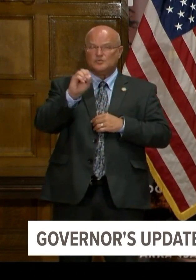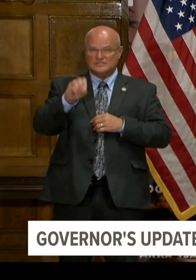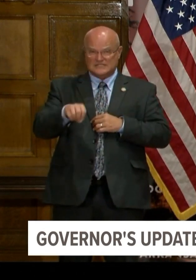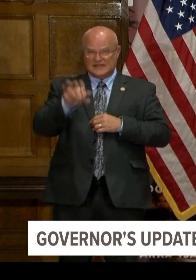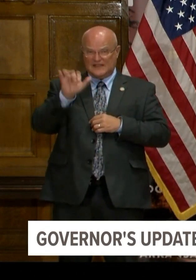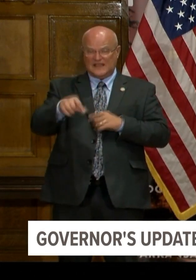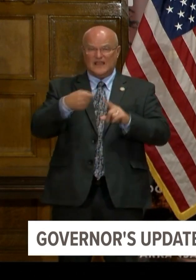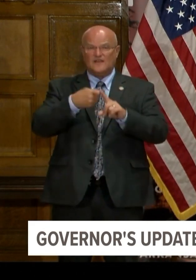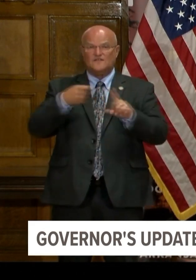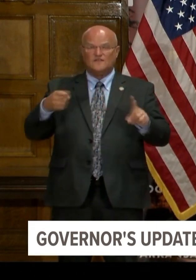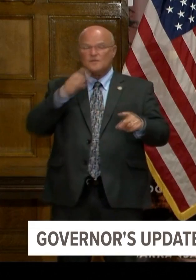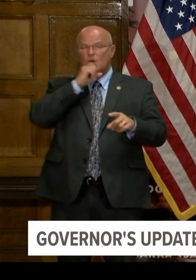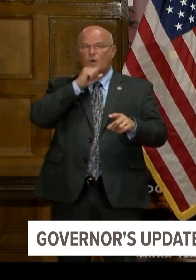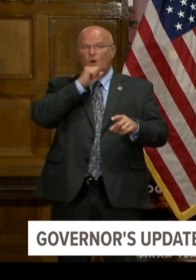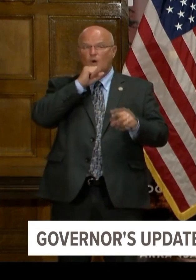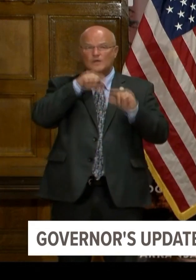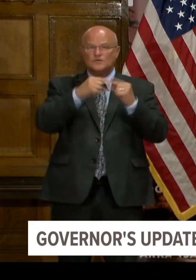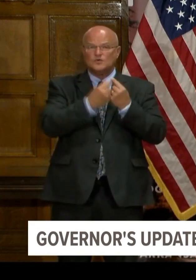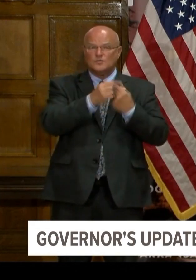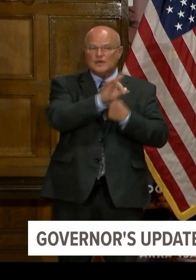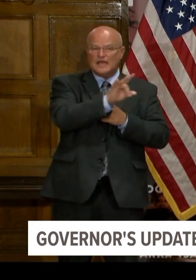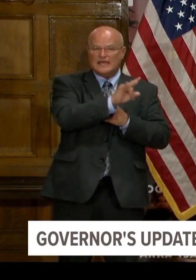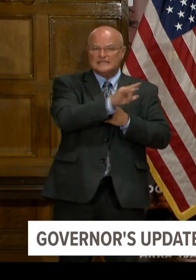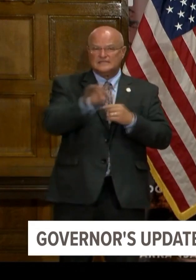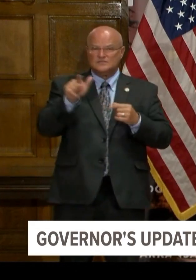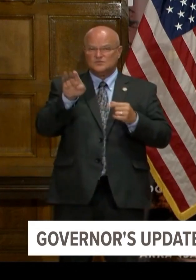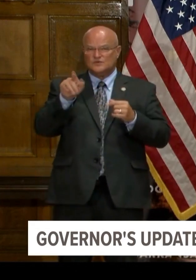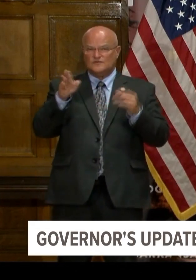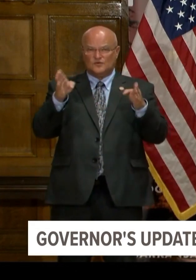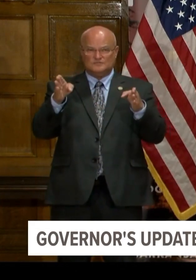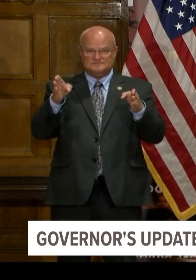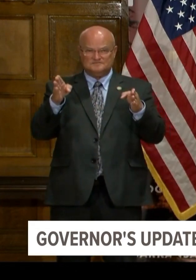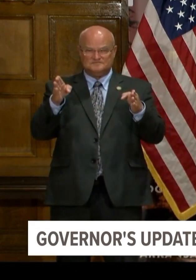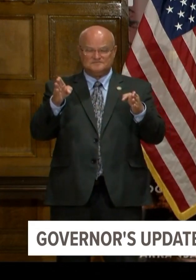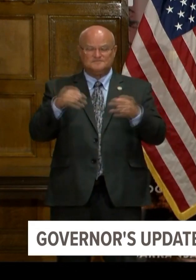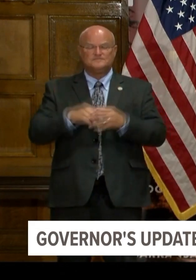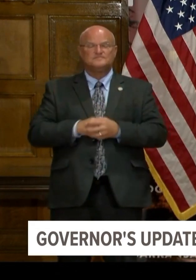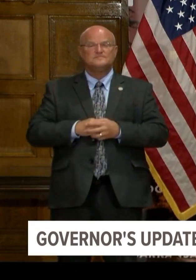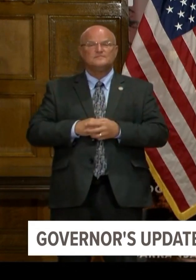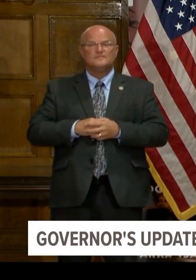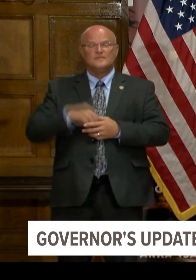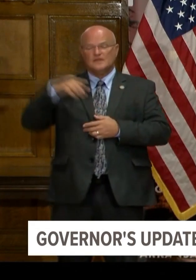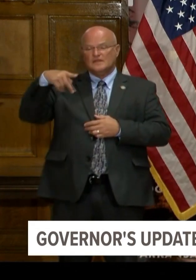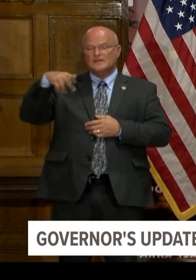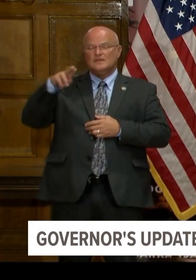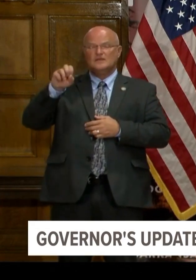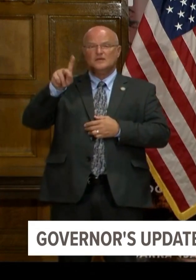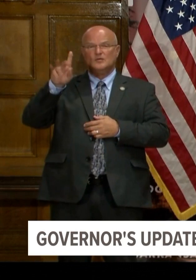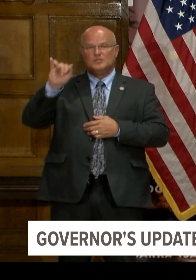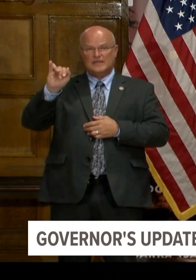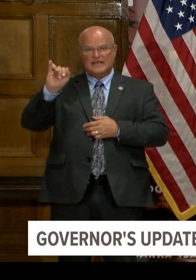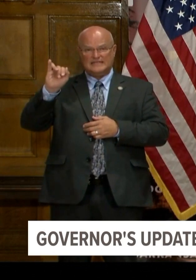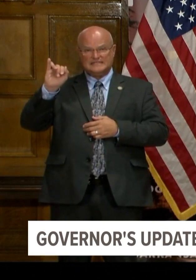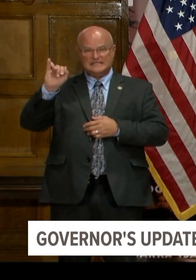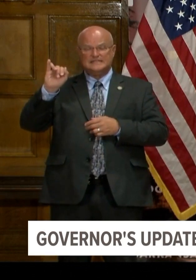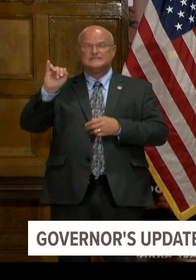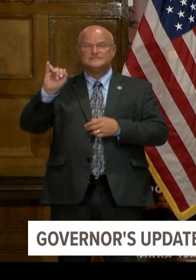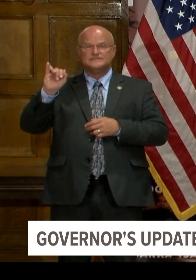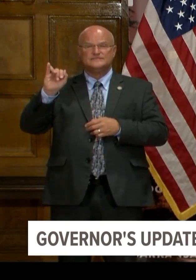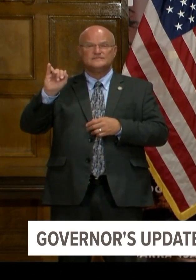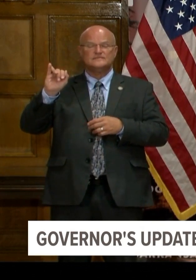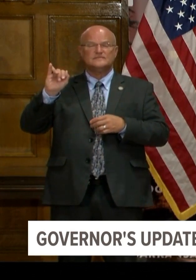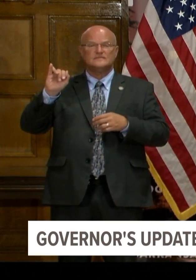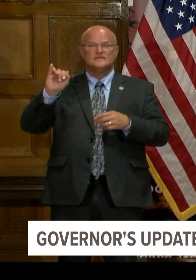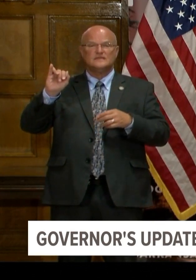cases came from the age group between 18 and 24 years of age. Pulaski County also suffered an increase